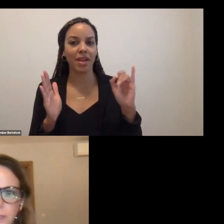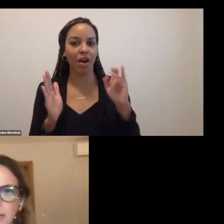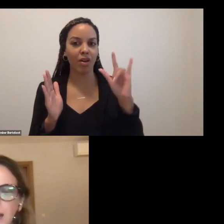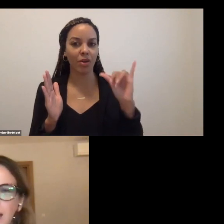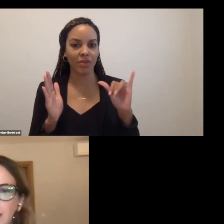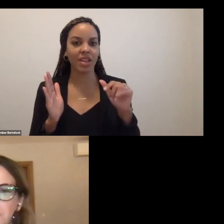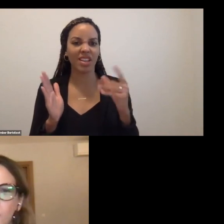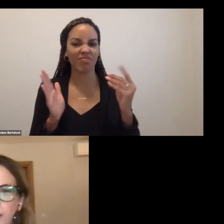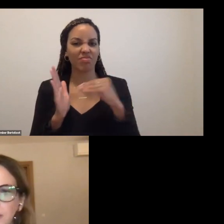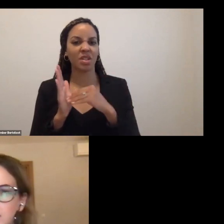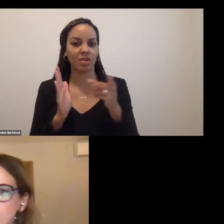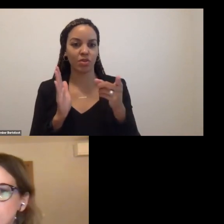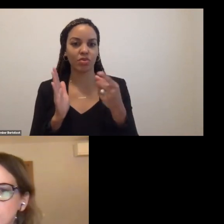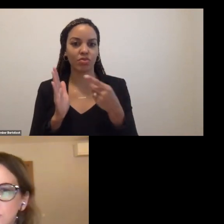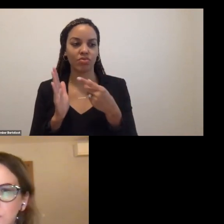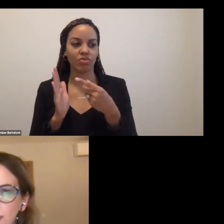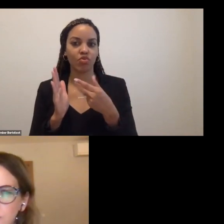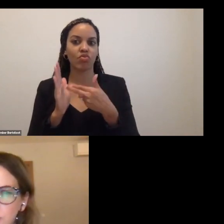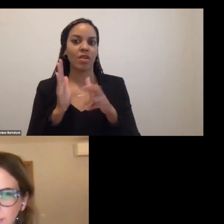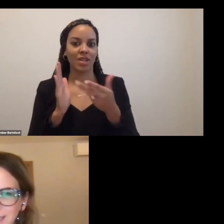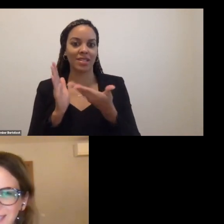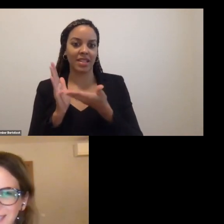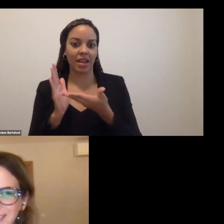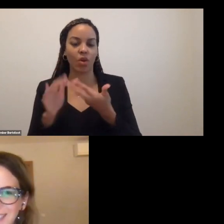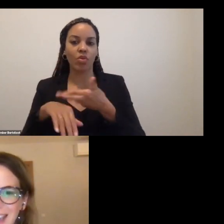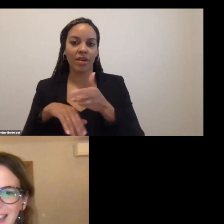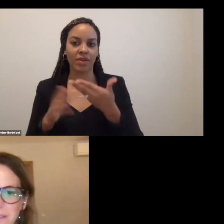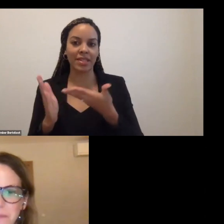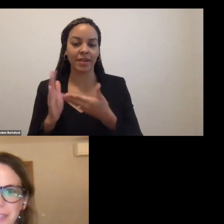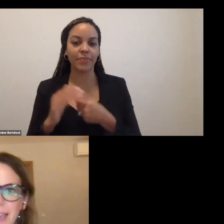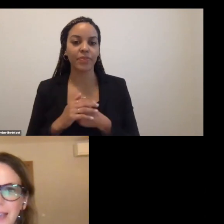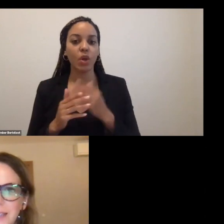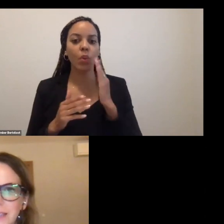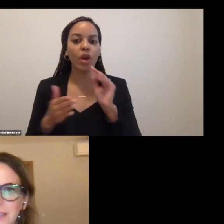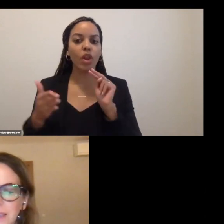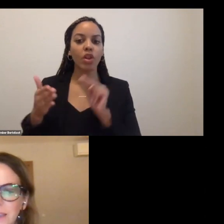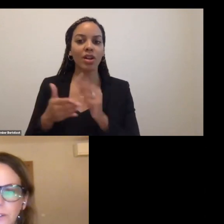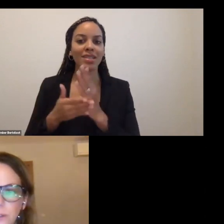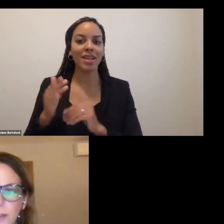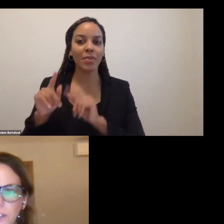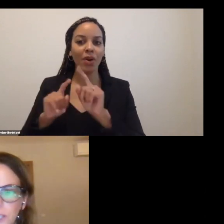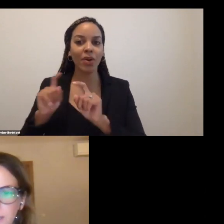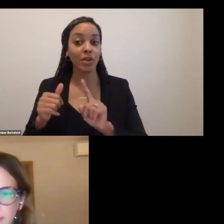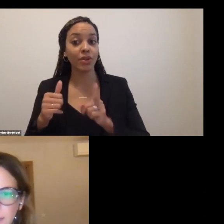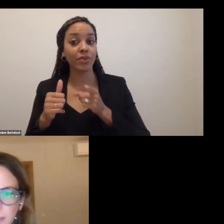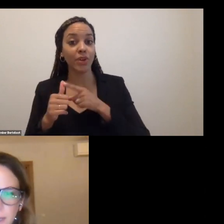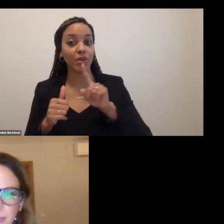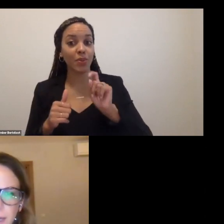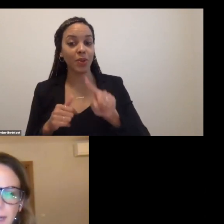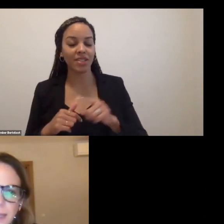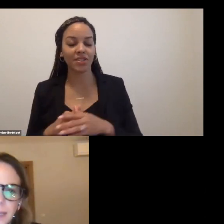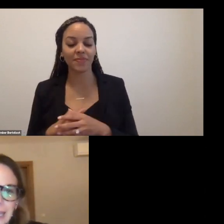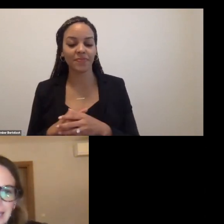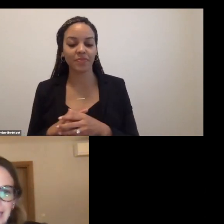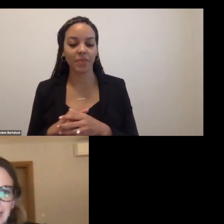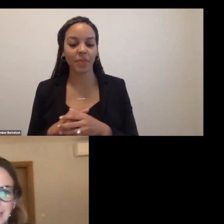to. We're going to go to some questions, and the first question is,